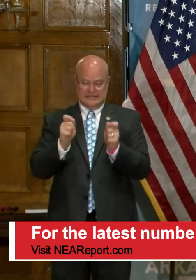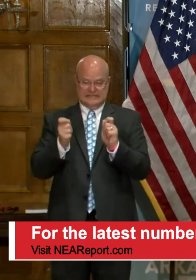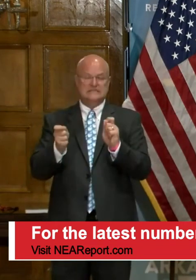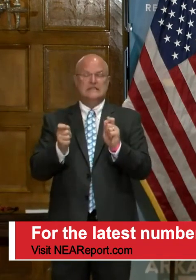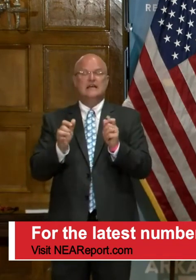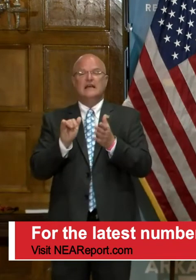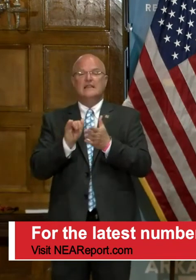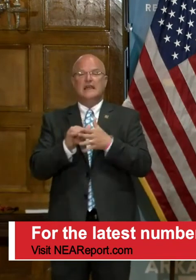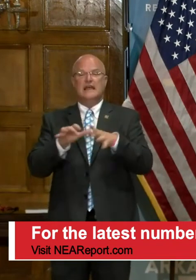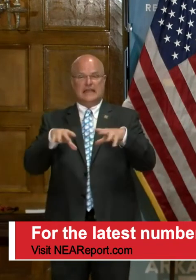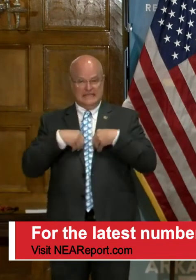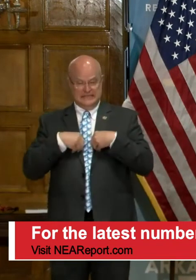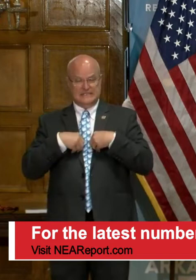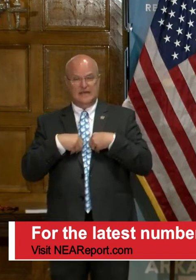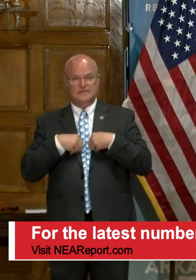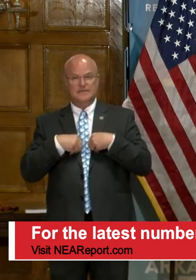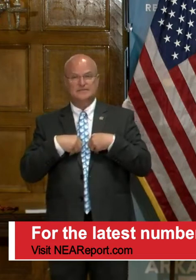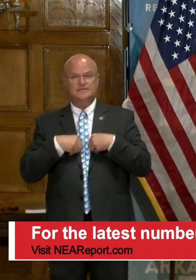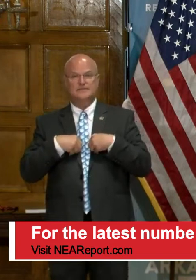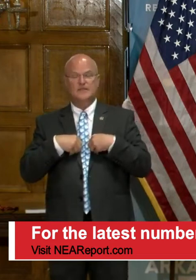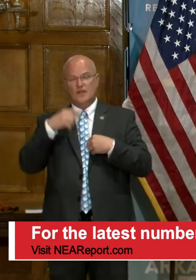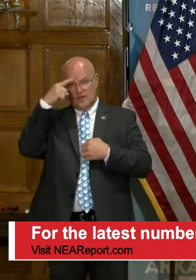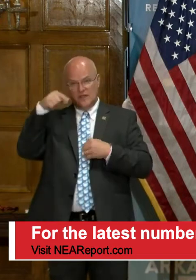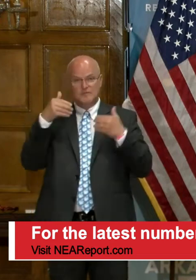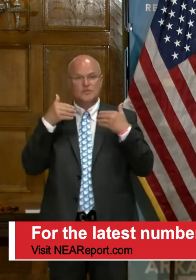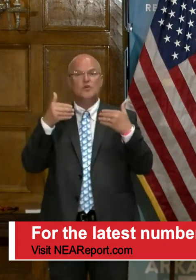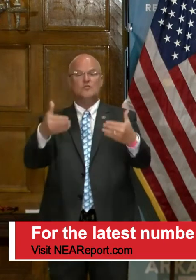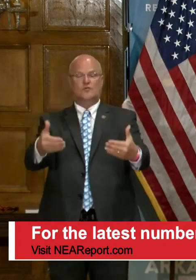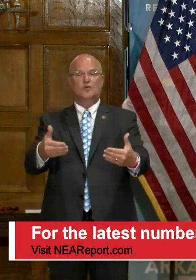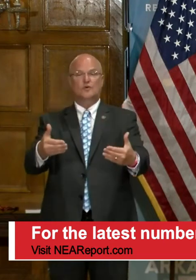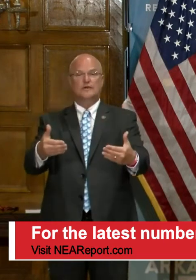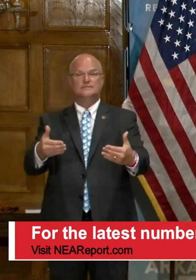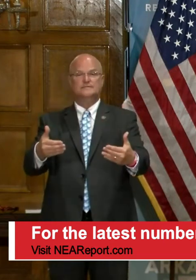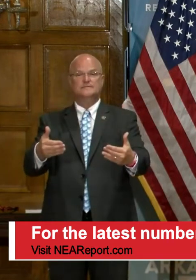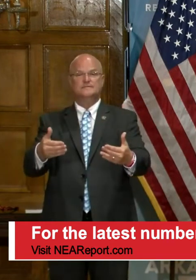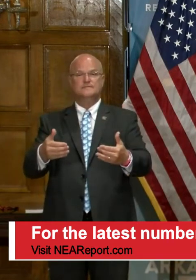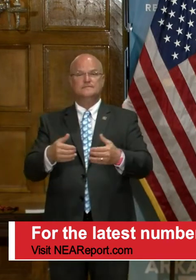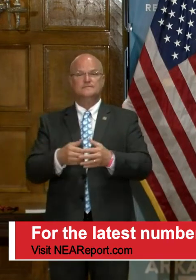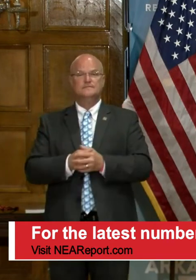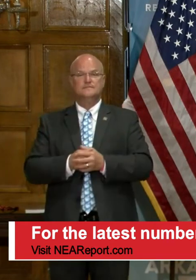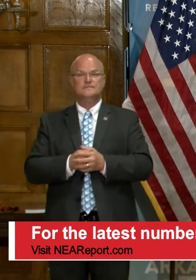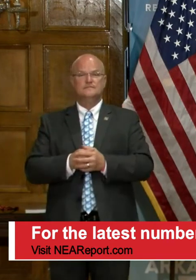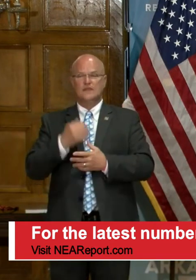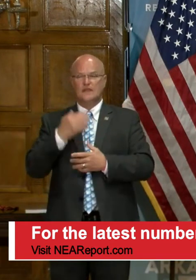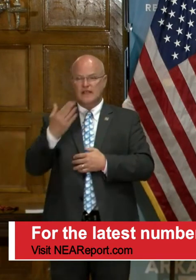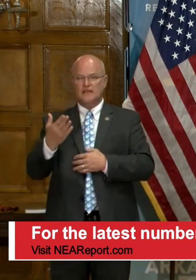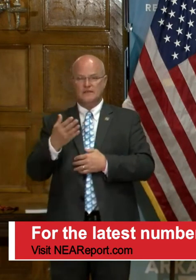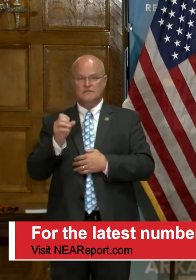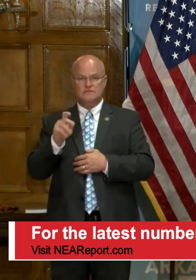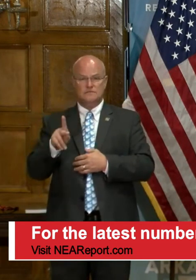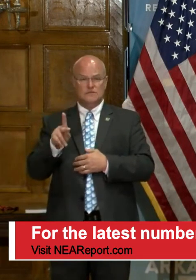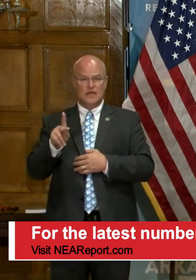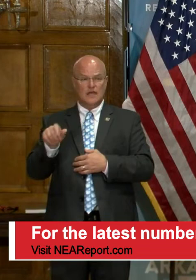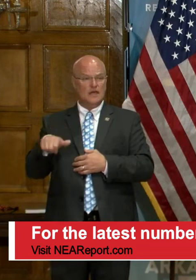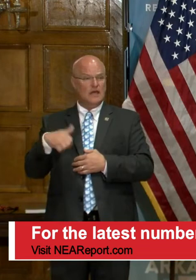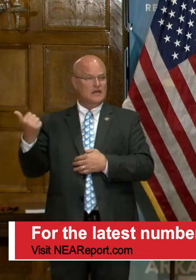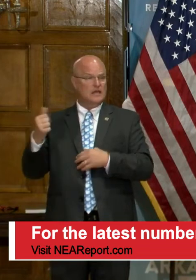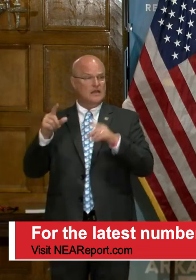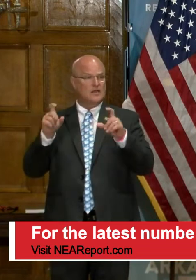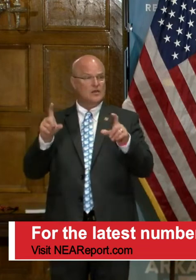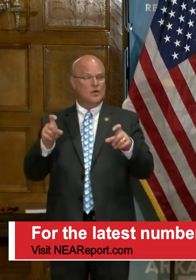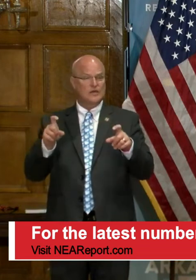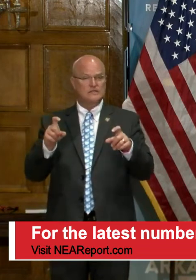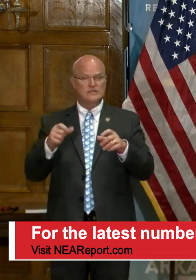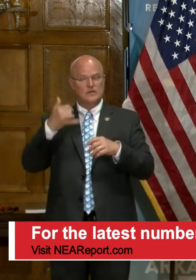that will allow us to approve that for them to go forward. Thank you. All right. Is there another